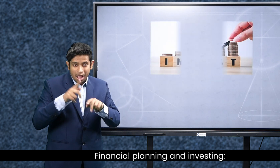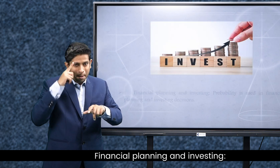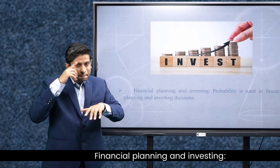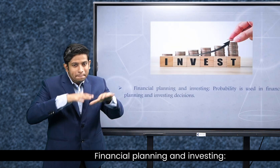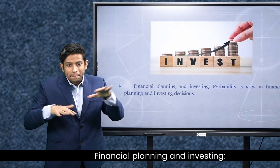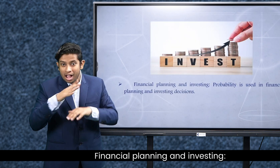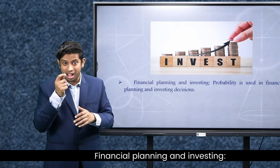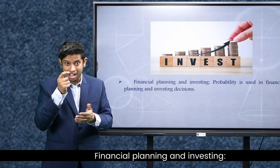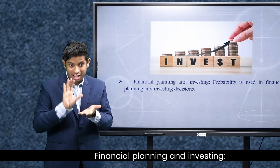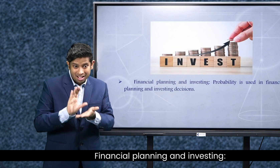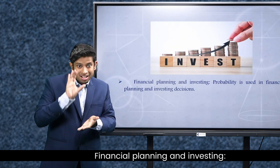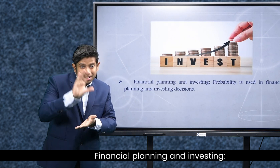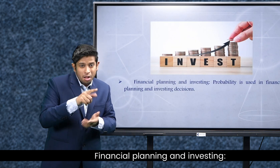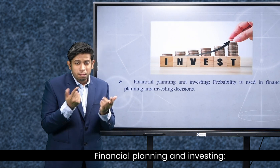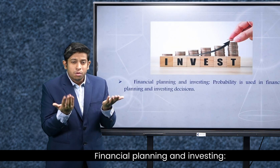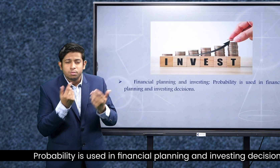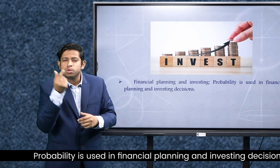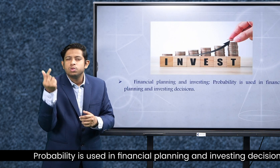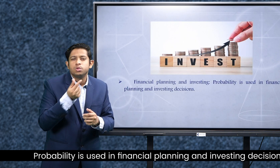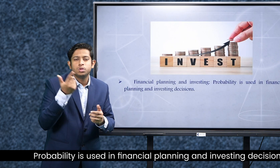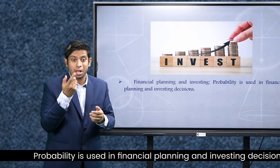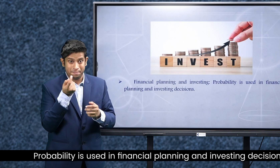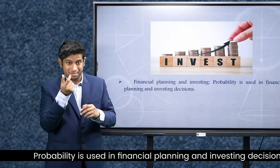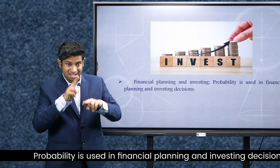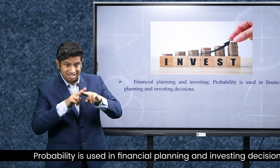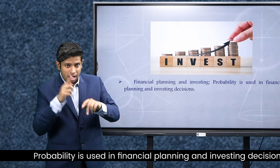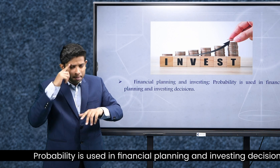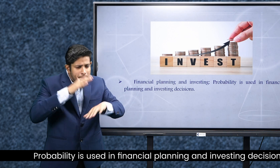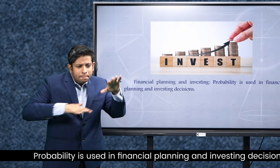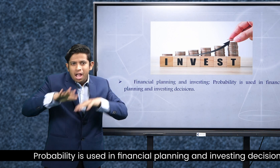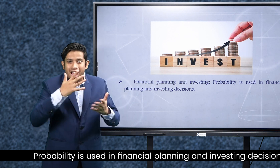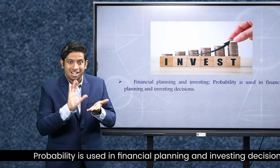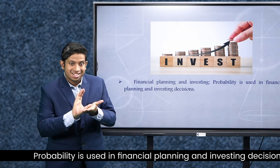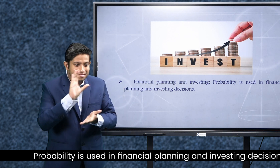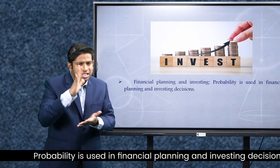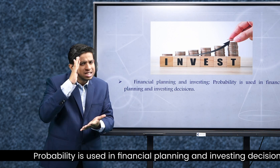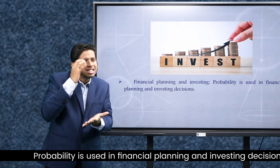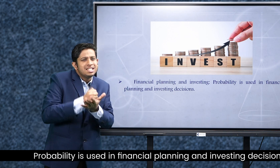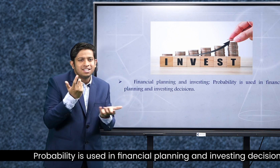Financial planning and investing. Probability is used in financial planning and investing decisions.